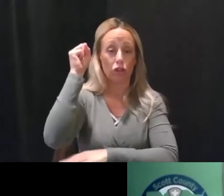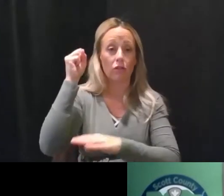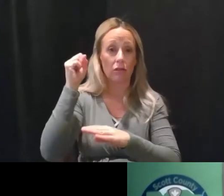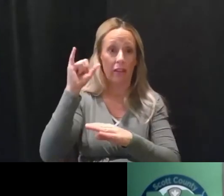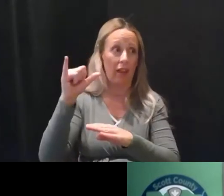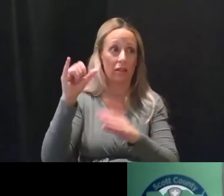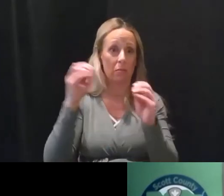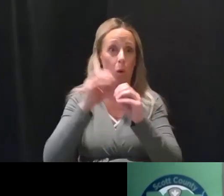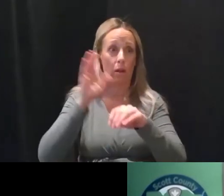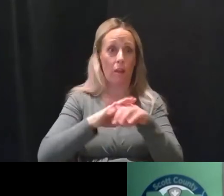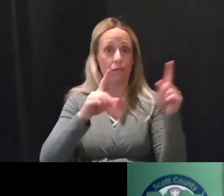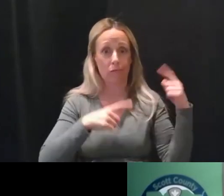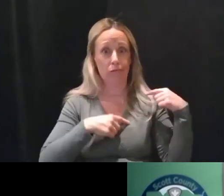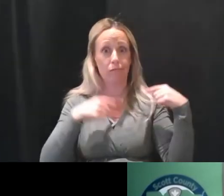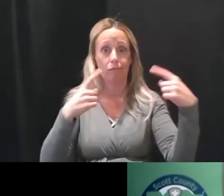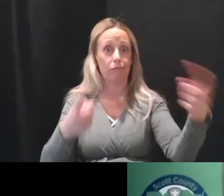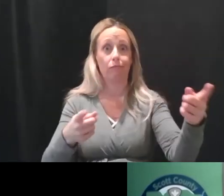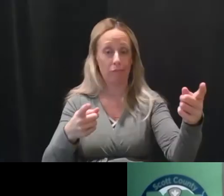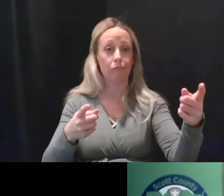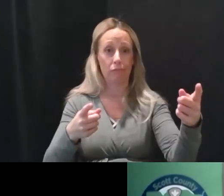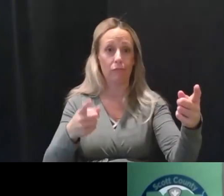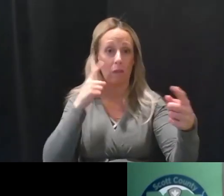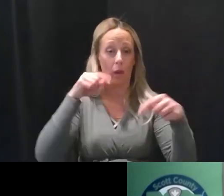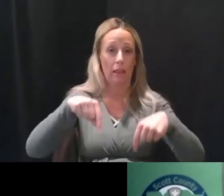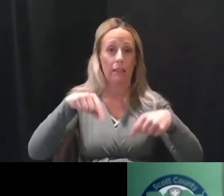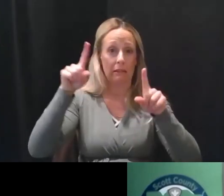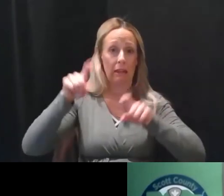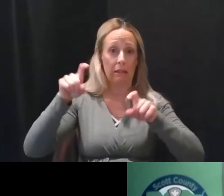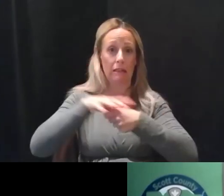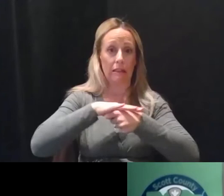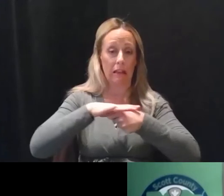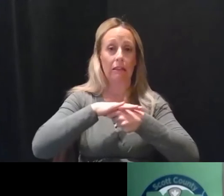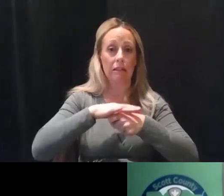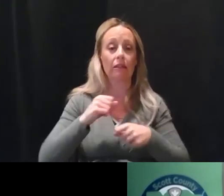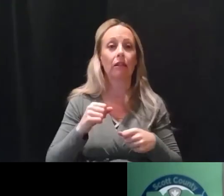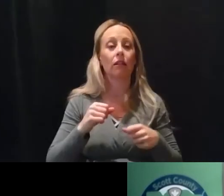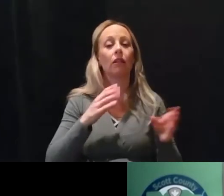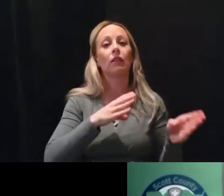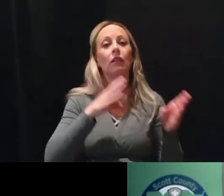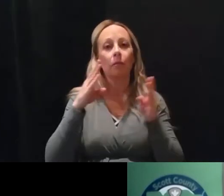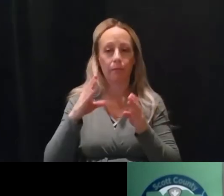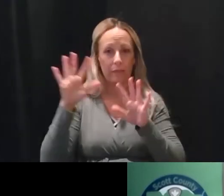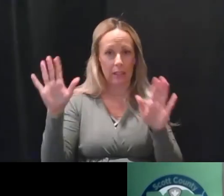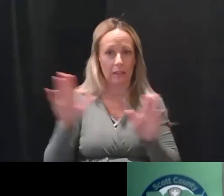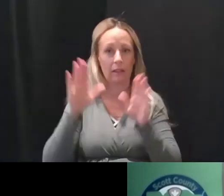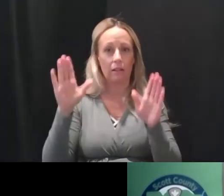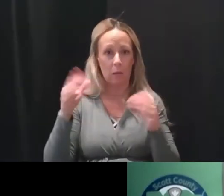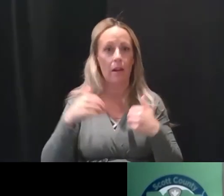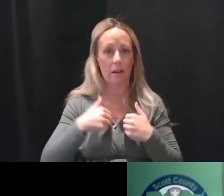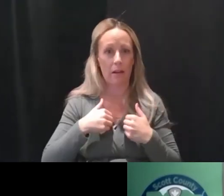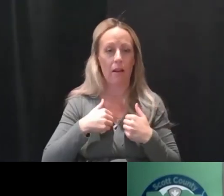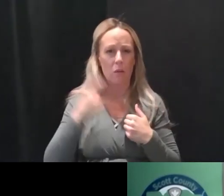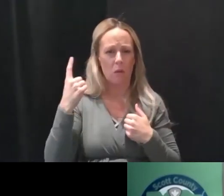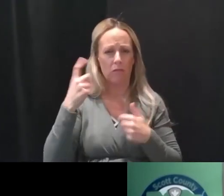any given day when we've had the testing site here before. So that was great. On Sunday, they did have a logistical issue